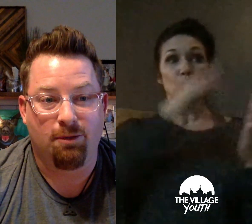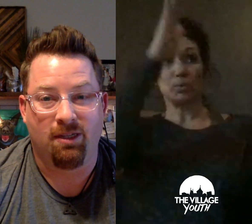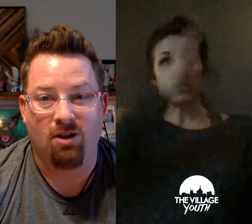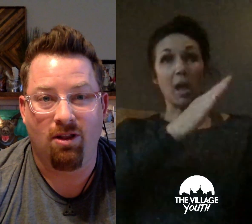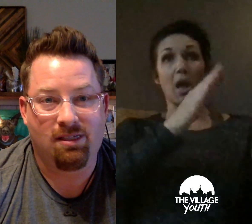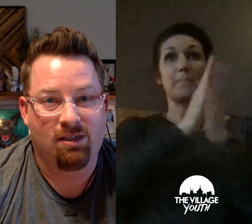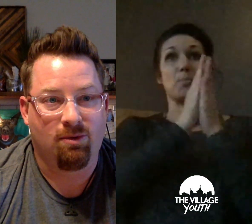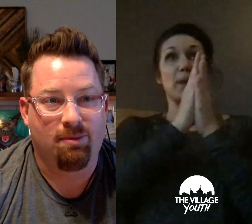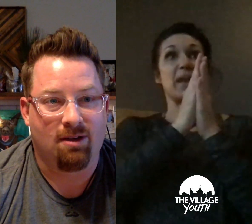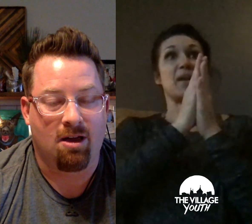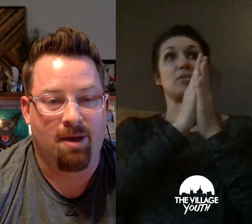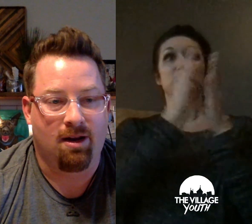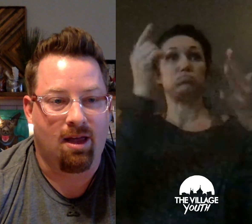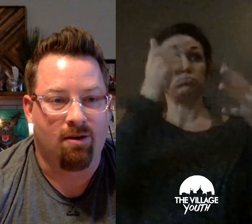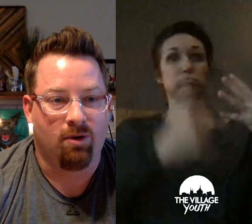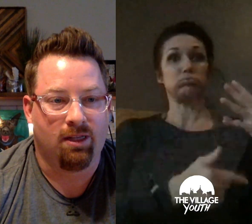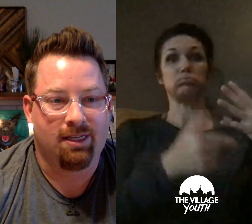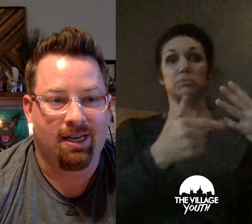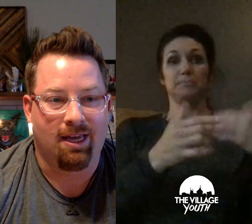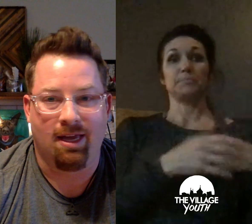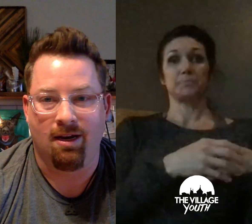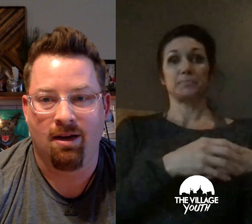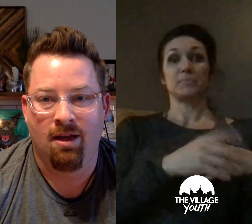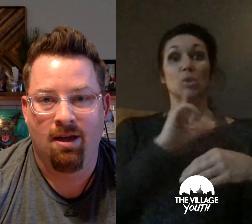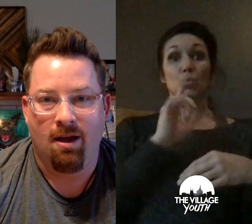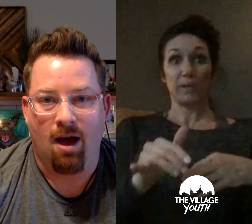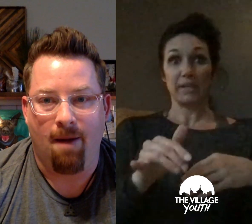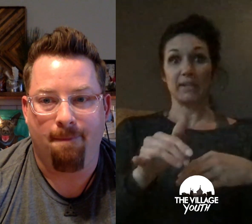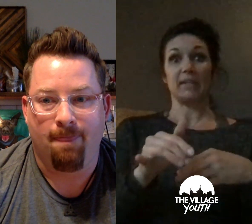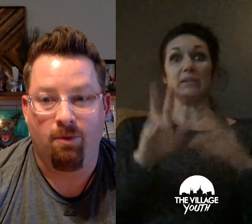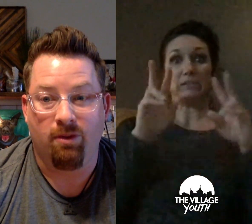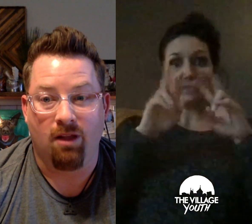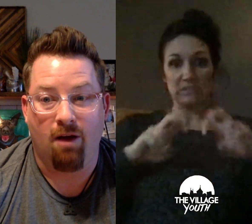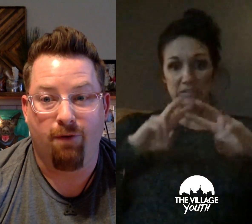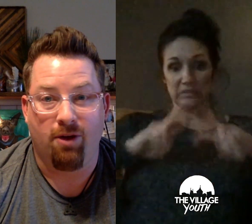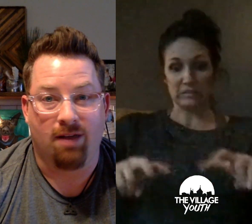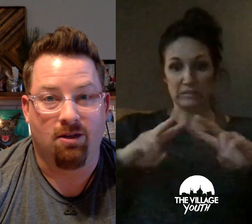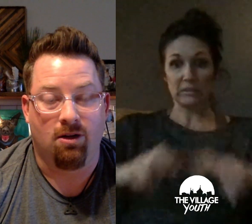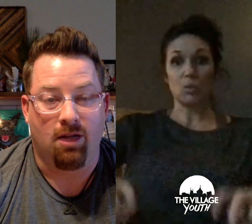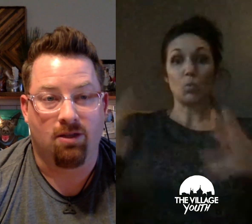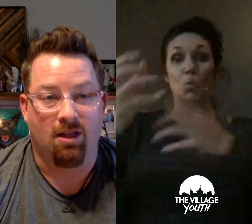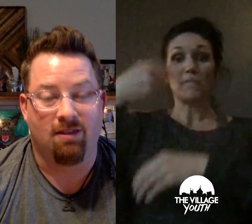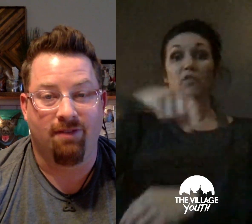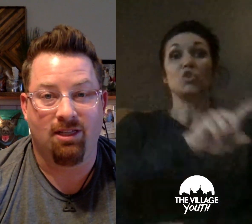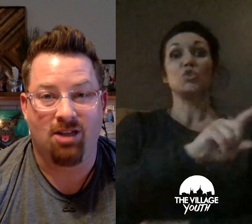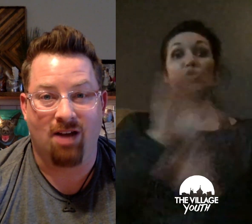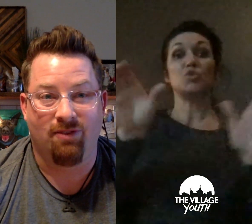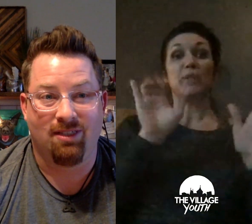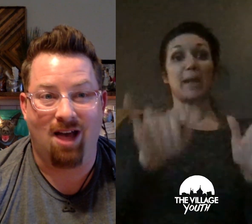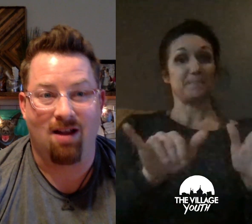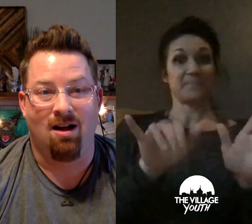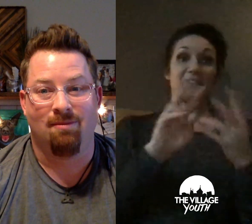and disciplines, all these things we've been talking about, and really digging in, we would love for you guys to do that. So that's